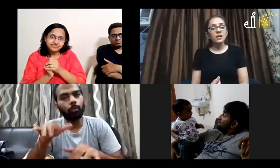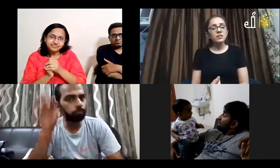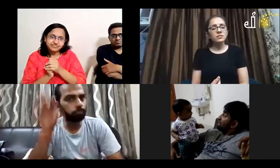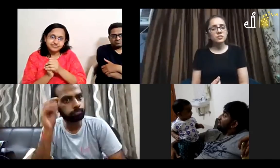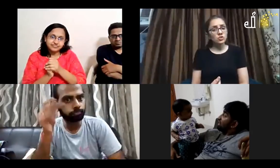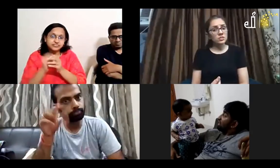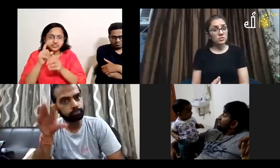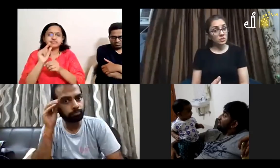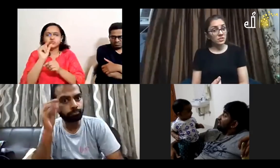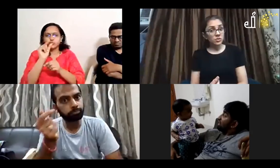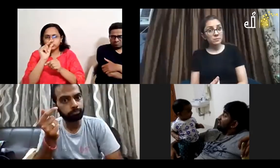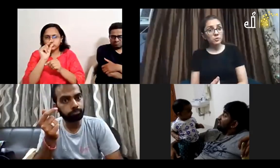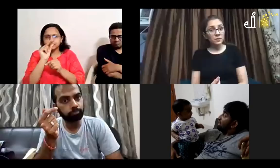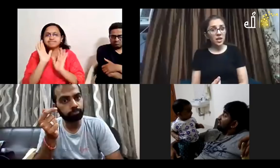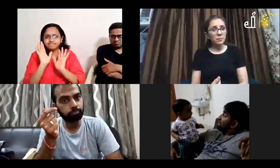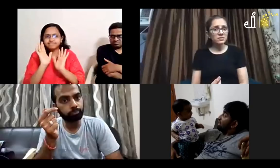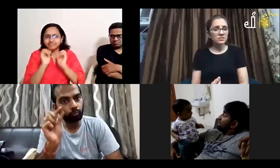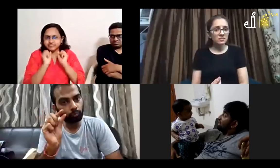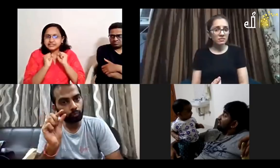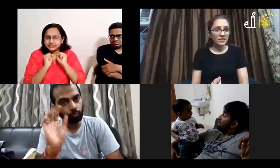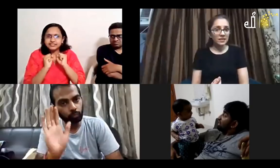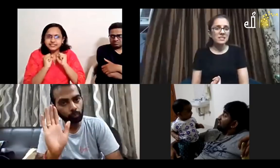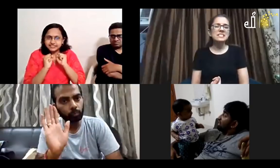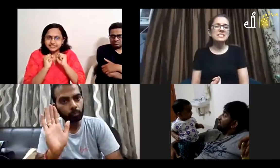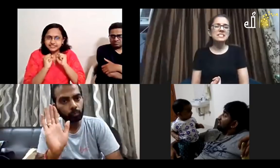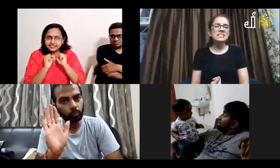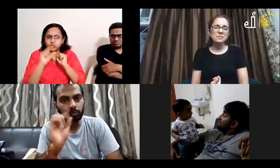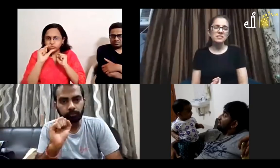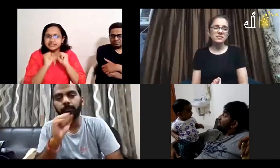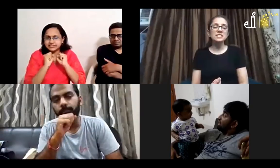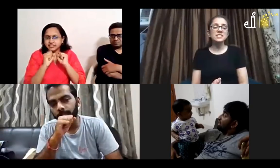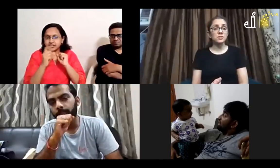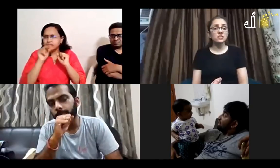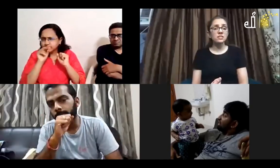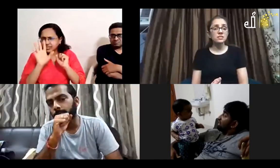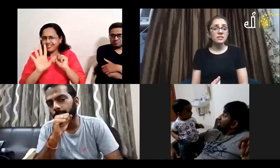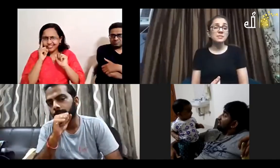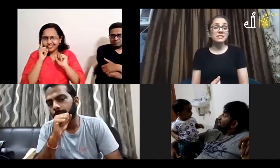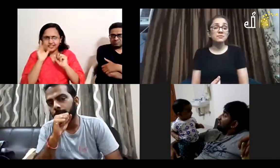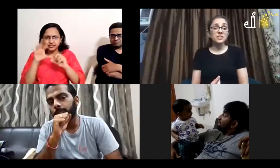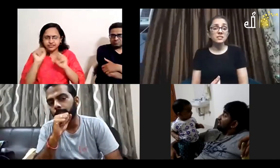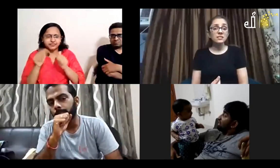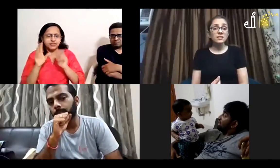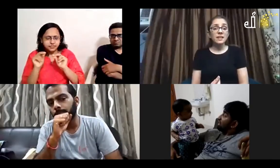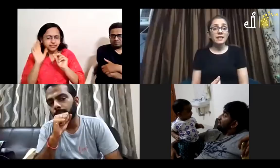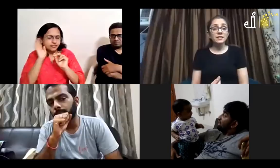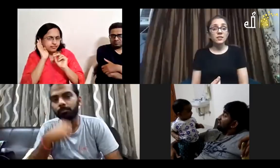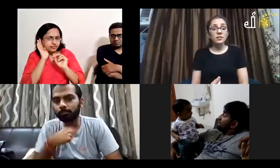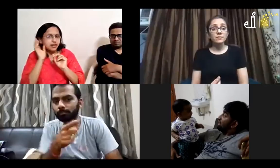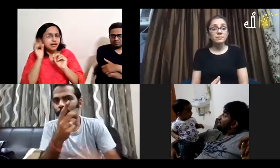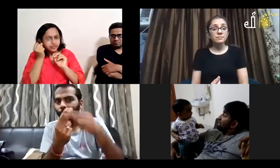Uh, the teachers, she's able to pick up in class little bit. It's difficult. It's a bit difficult, and